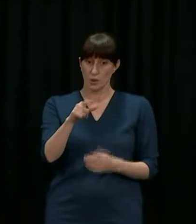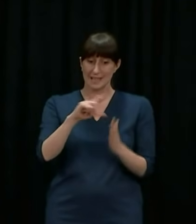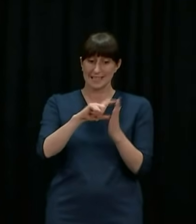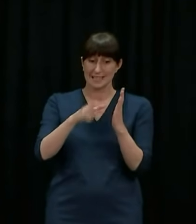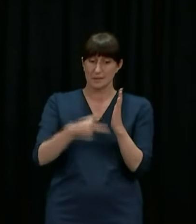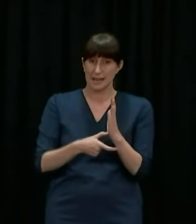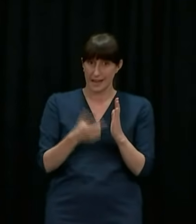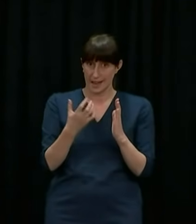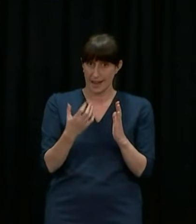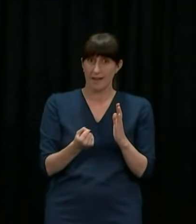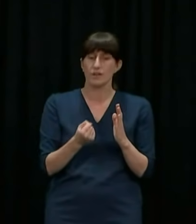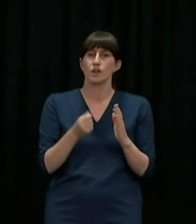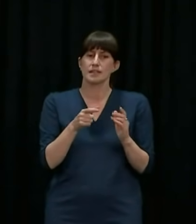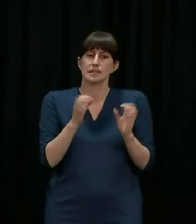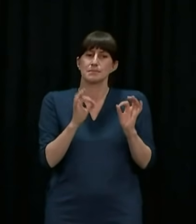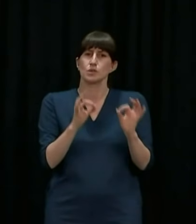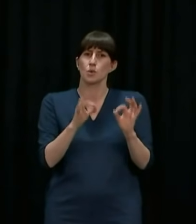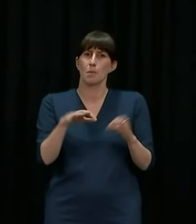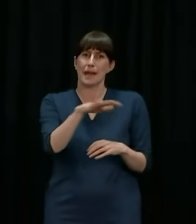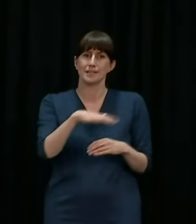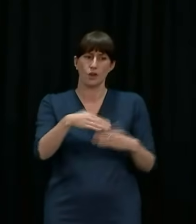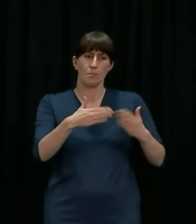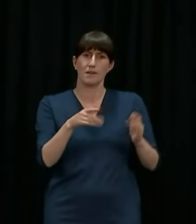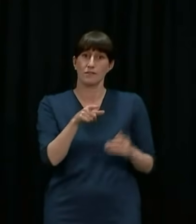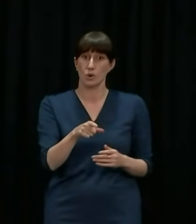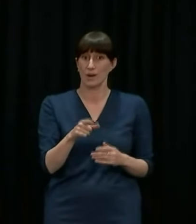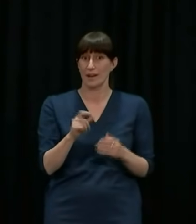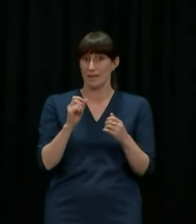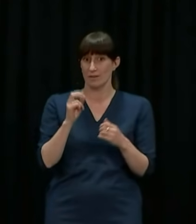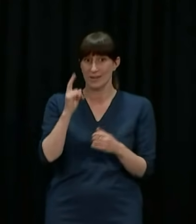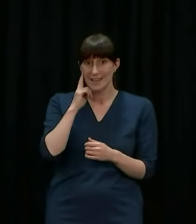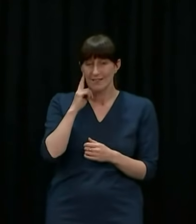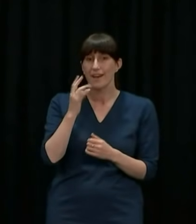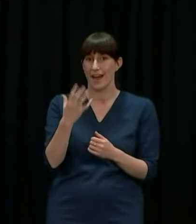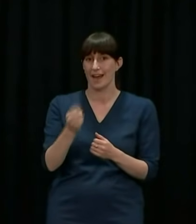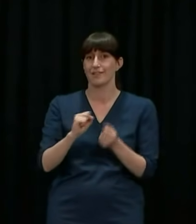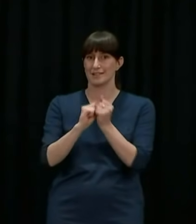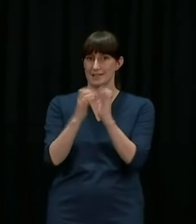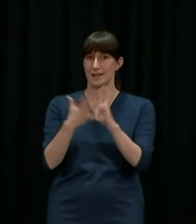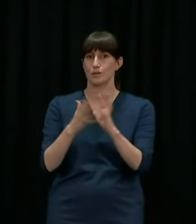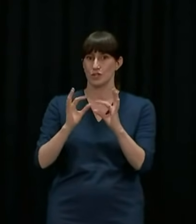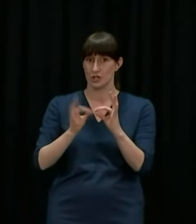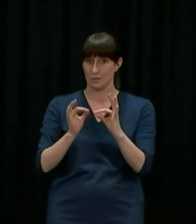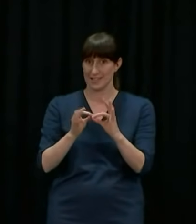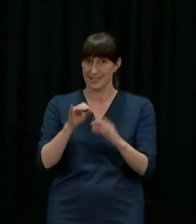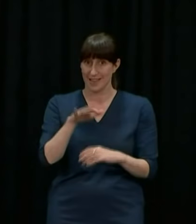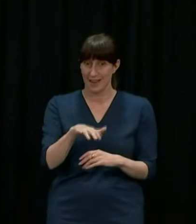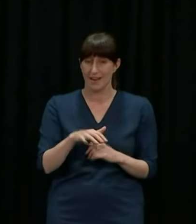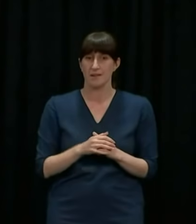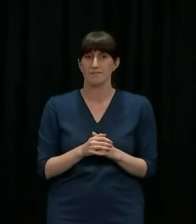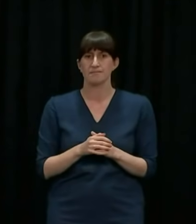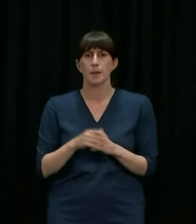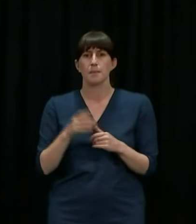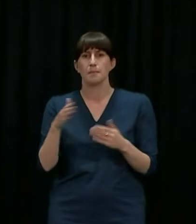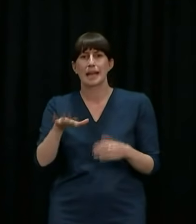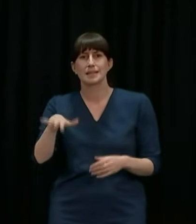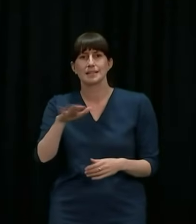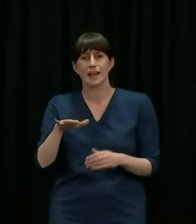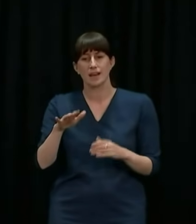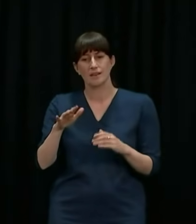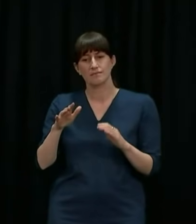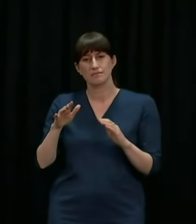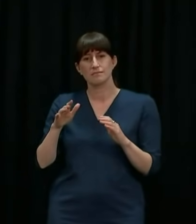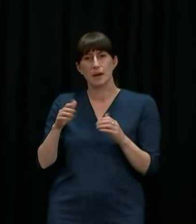New Zealand Sign Language interpreters, accessible parking and ramps and flat entrances, low sensory spaces, and